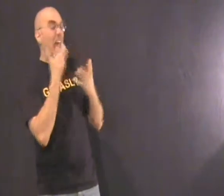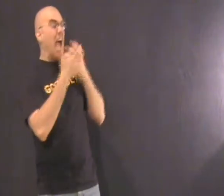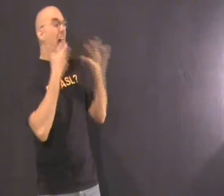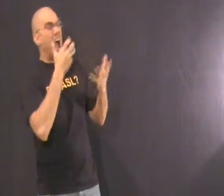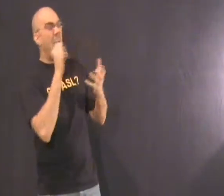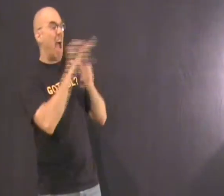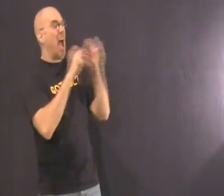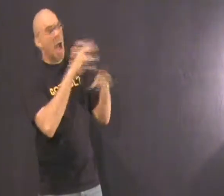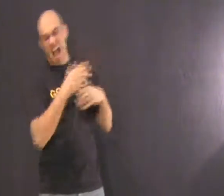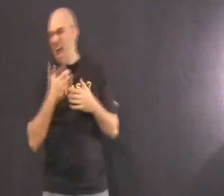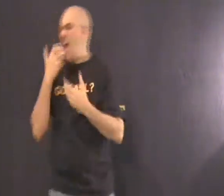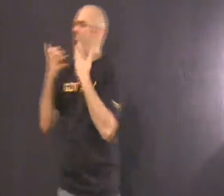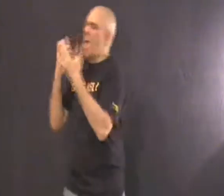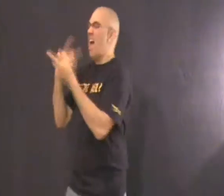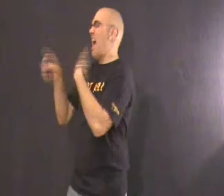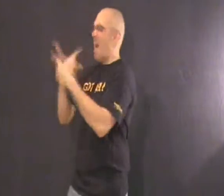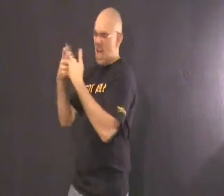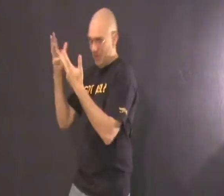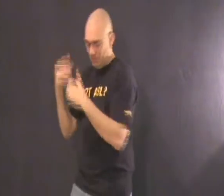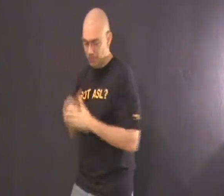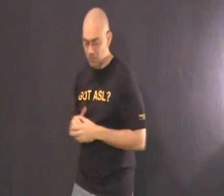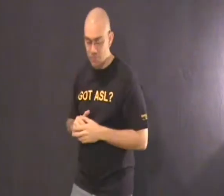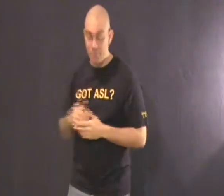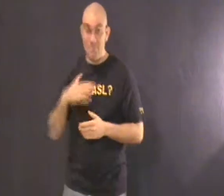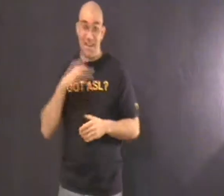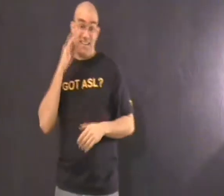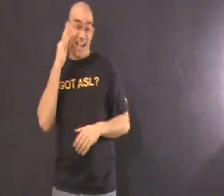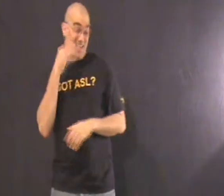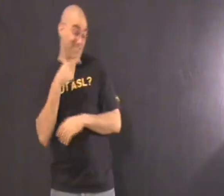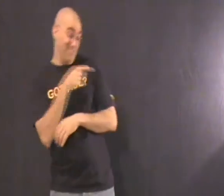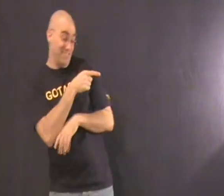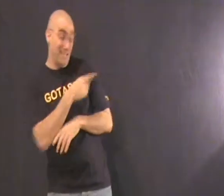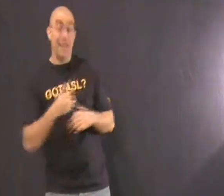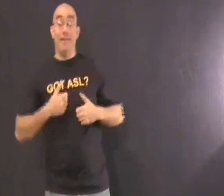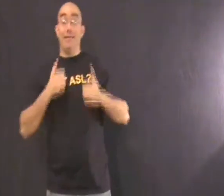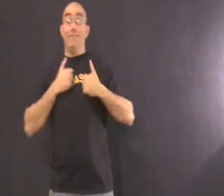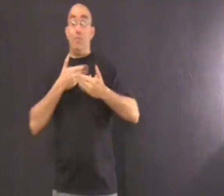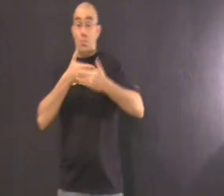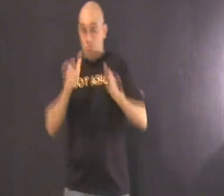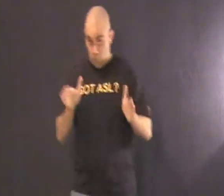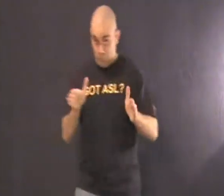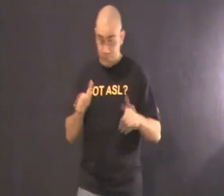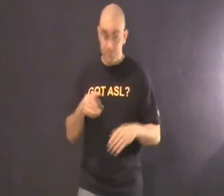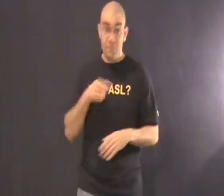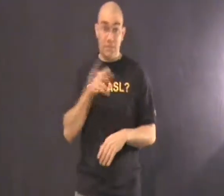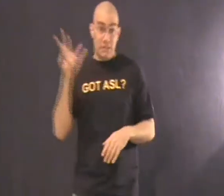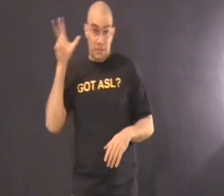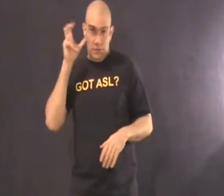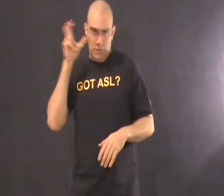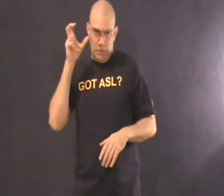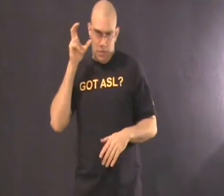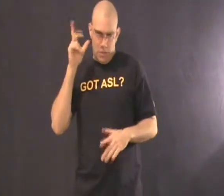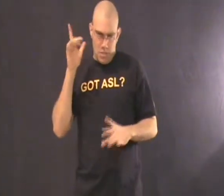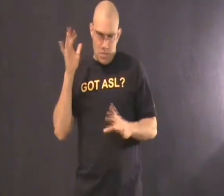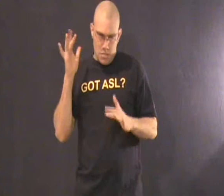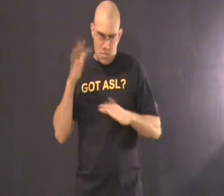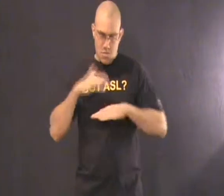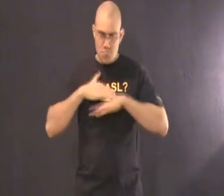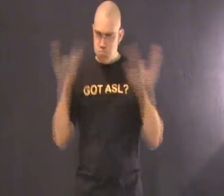And I was SimComming, yelling. She's SimComming and yelling. My cat, of course, is over in the living room and